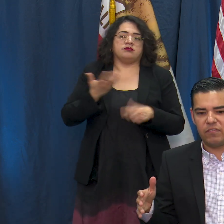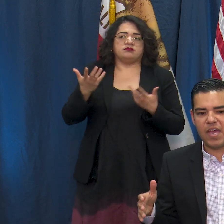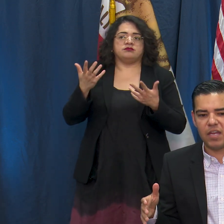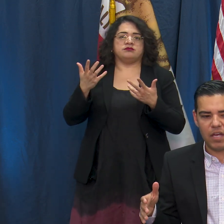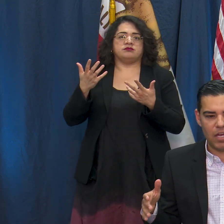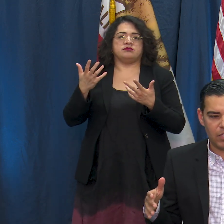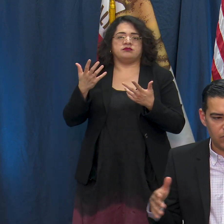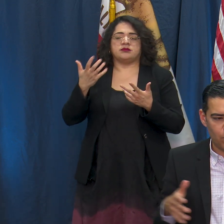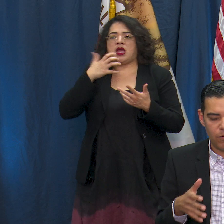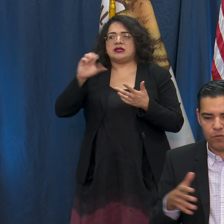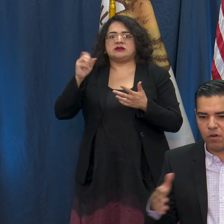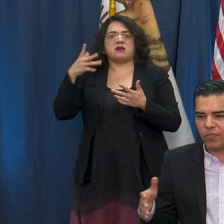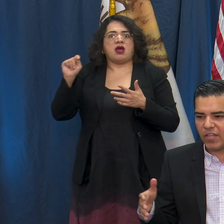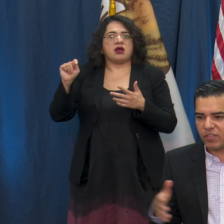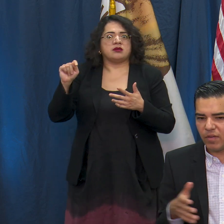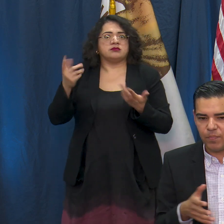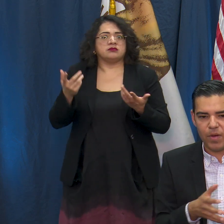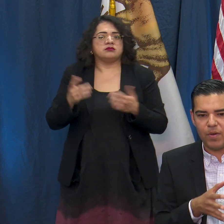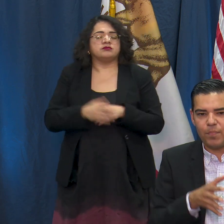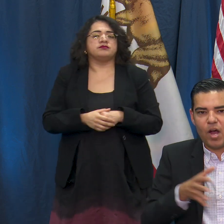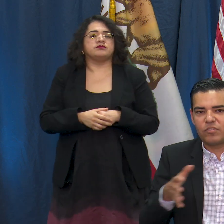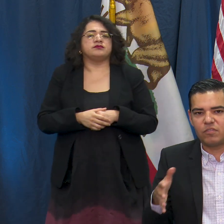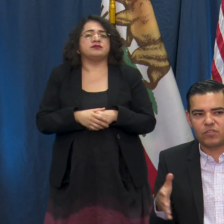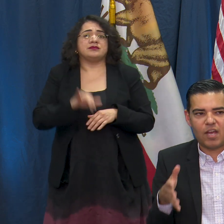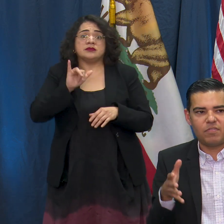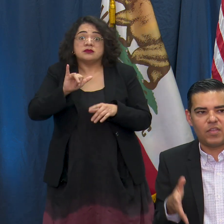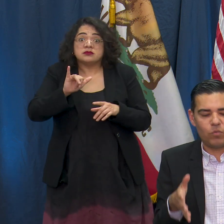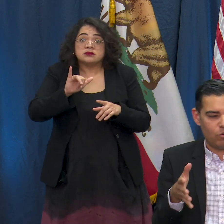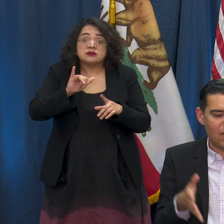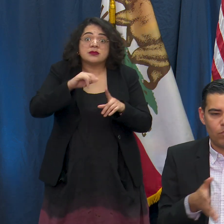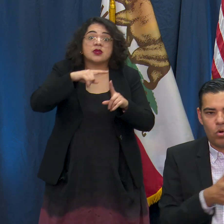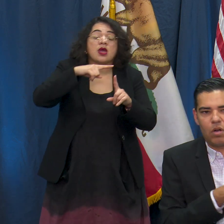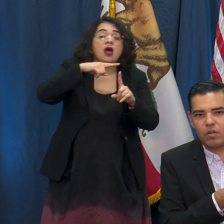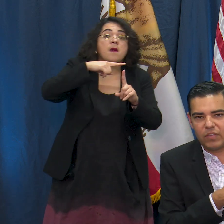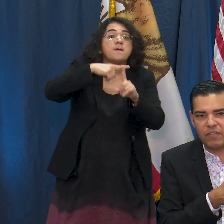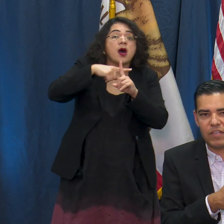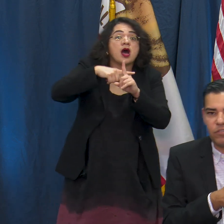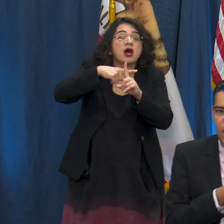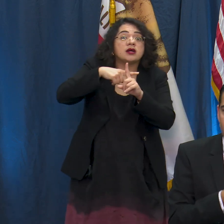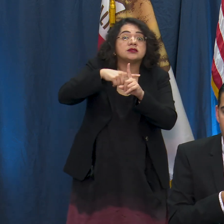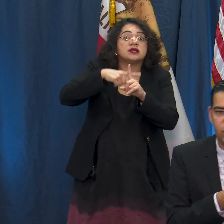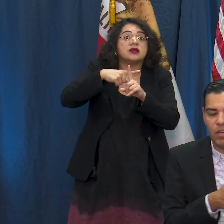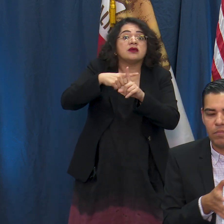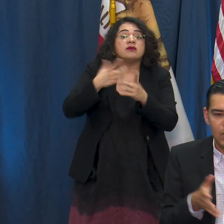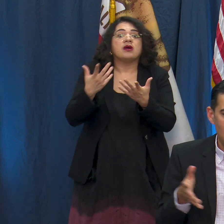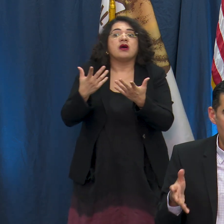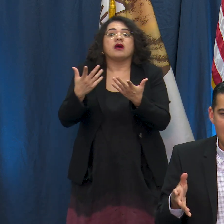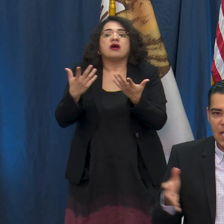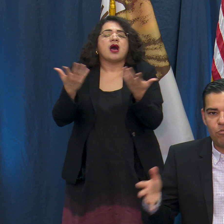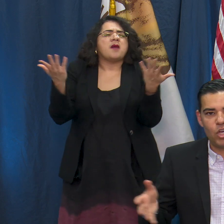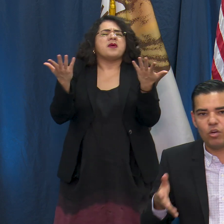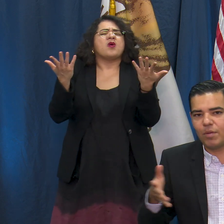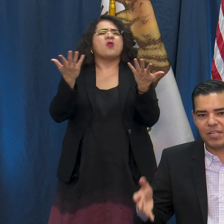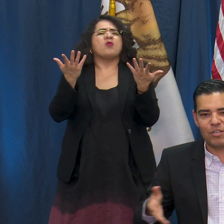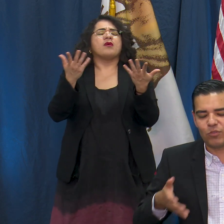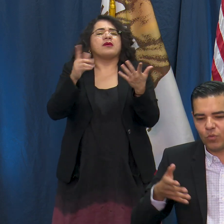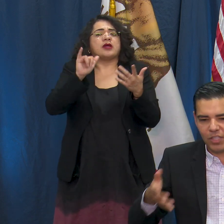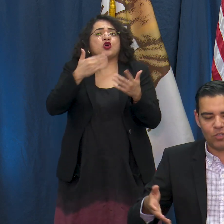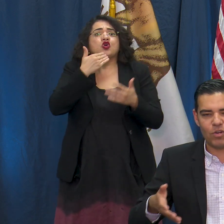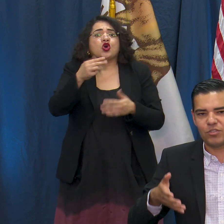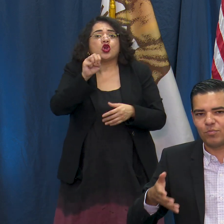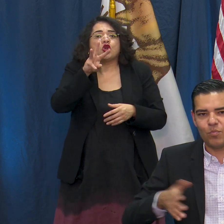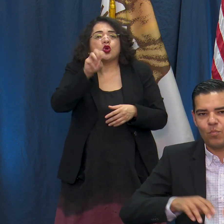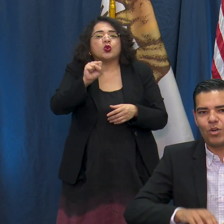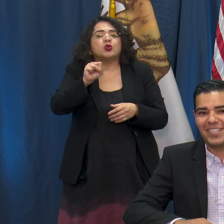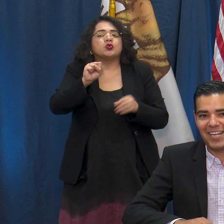Is that can someone infer that that's a positive sign that we don't have more deaths outside the system? I don't know. I mean, you have to